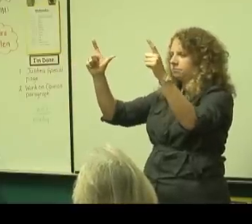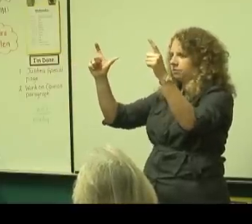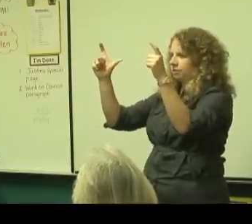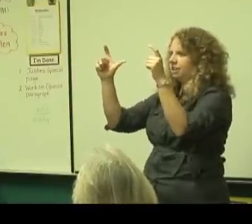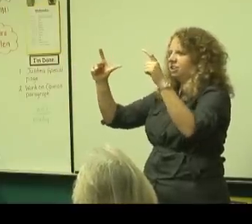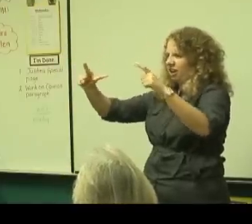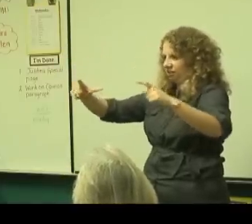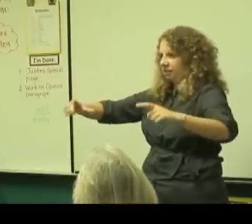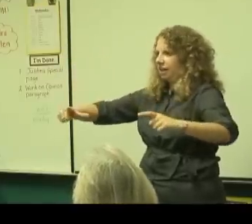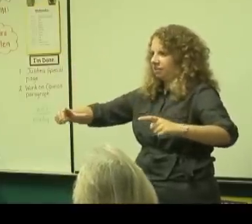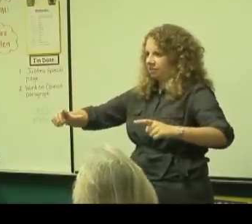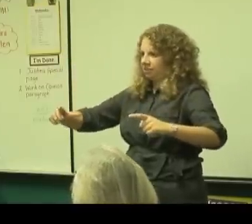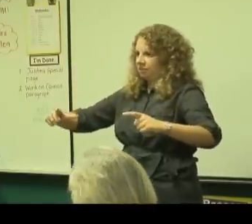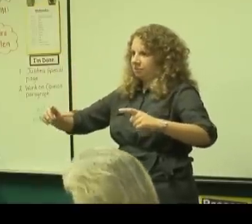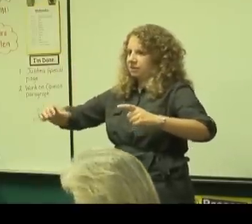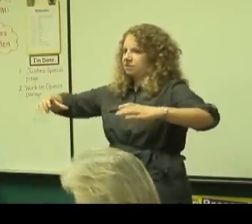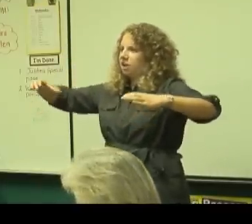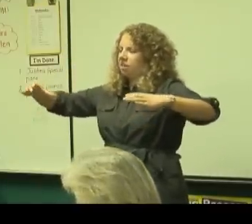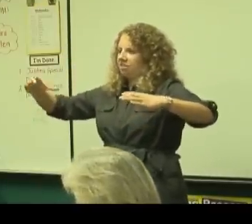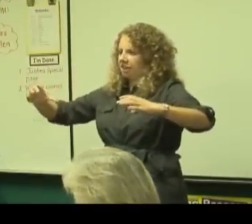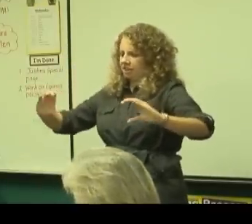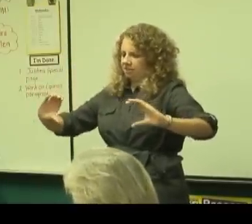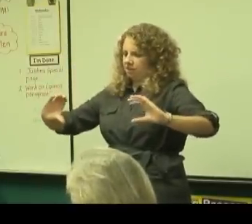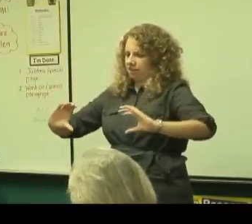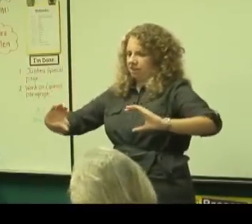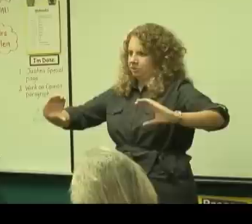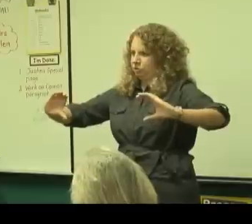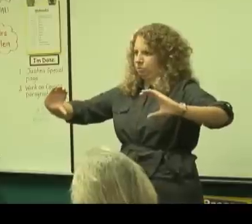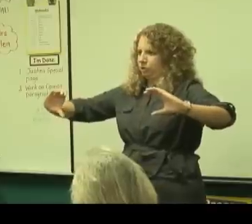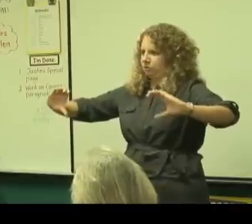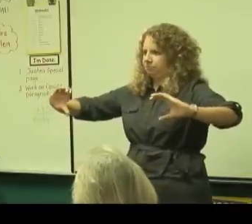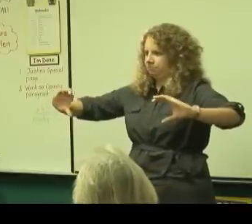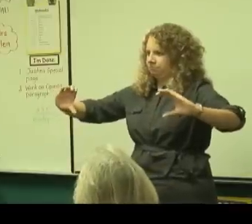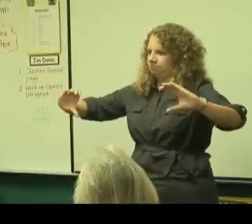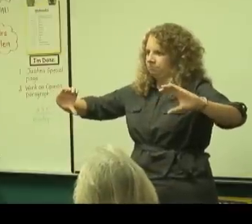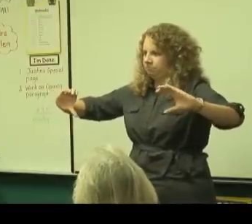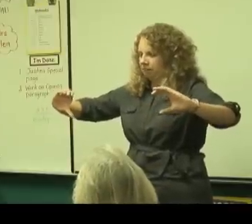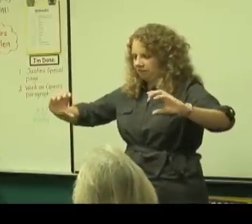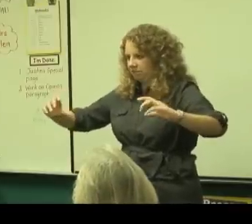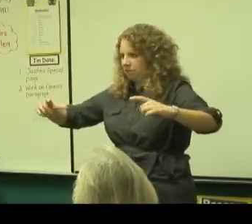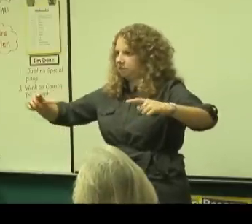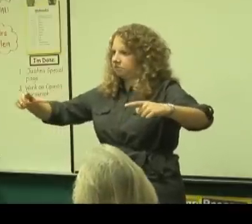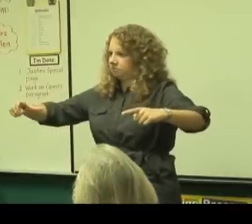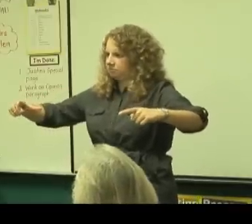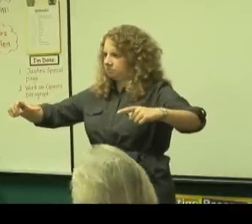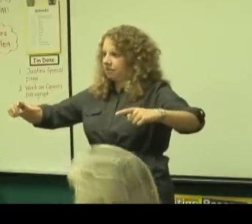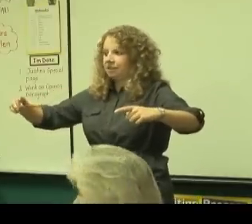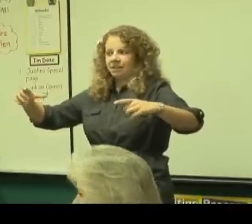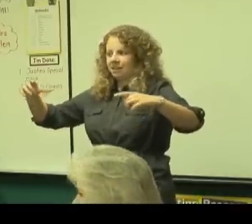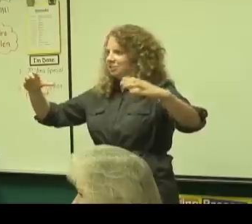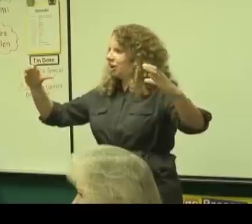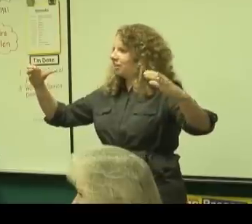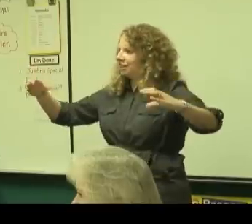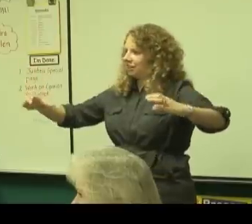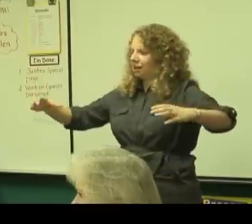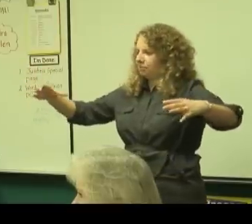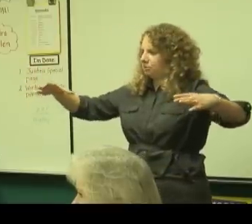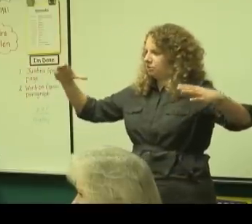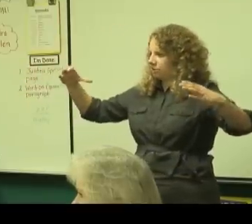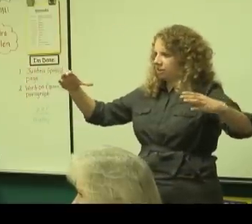an L? like your L, yeah. Because it's not thick. It's not like a super So hefty it's thing. not a cup. Yeah, it's not like a cup, or it's not